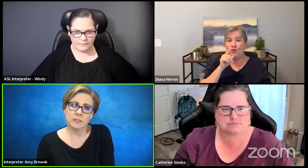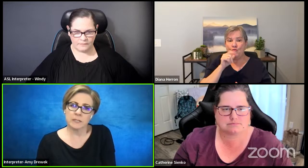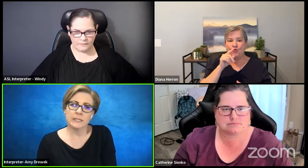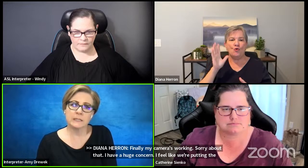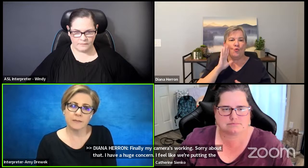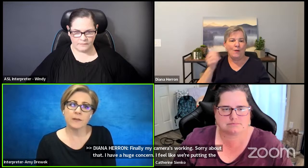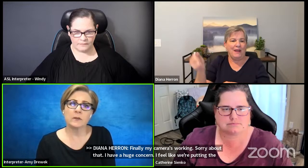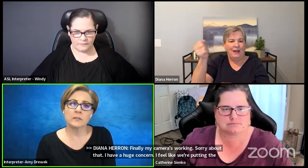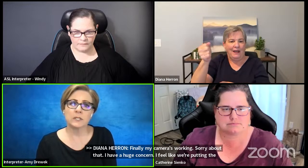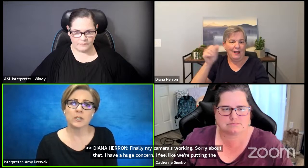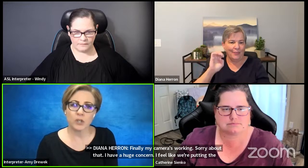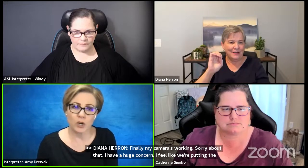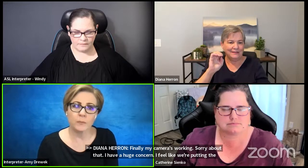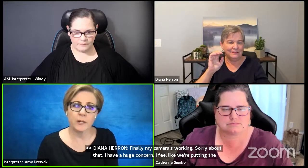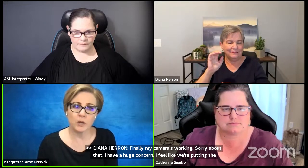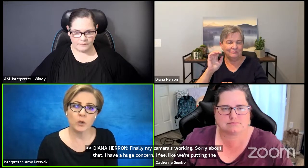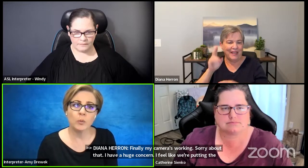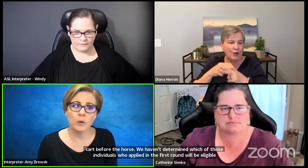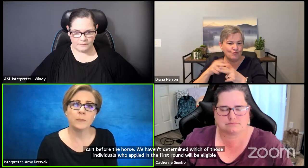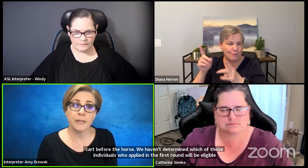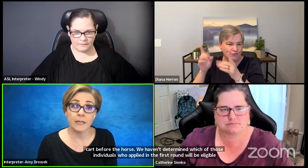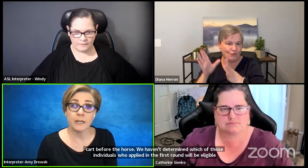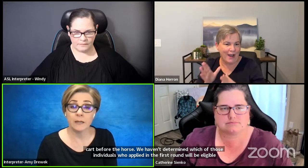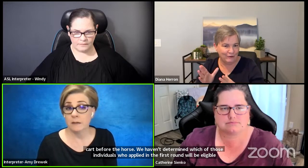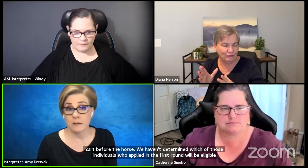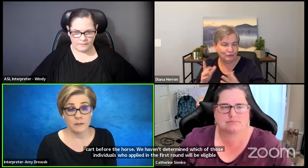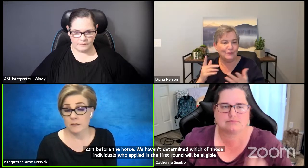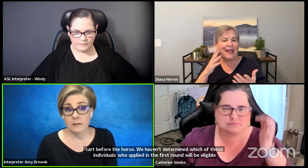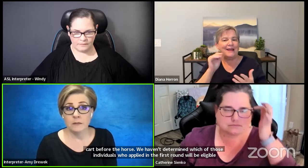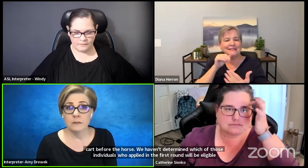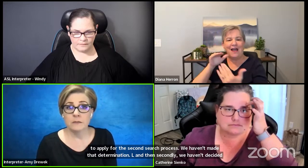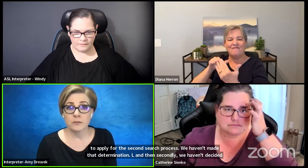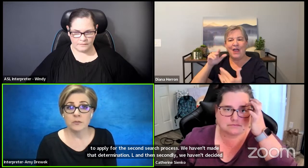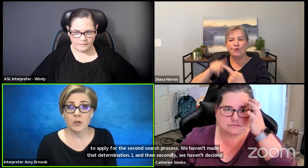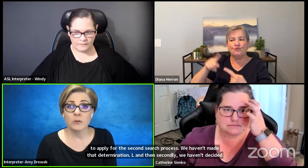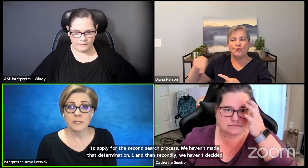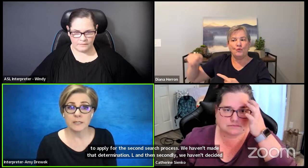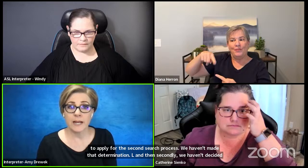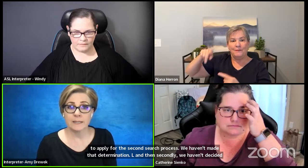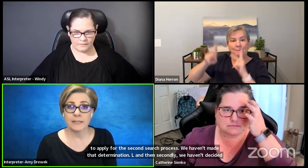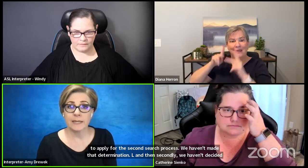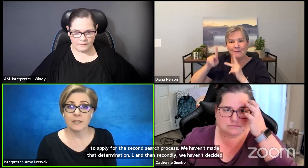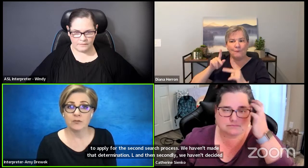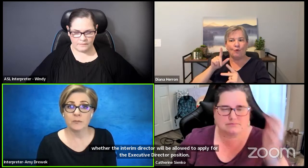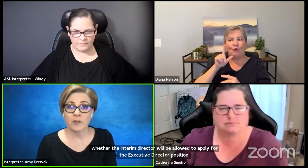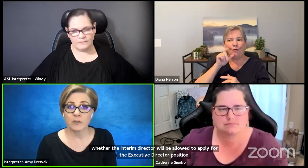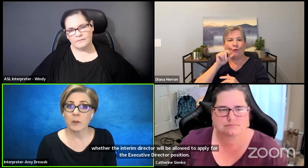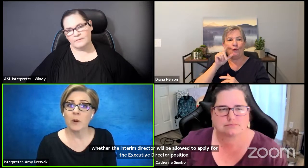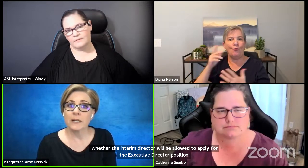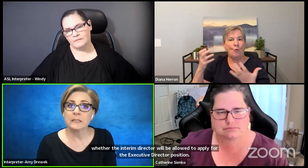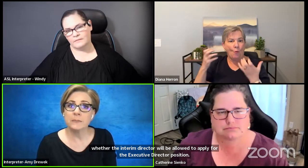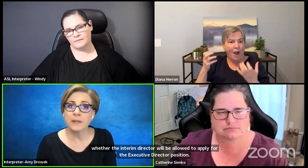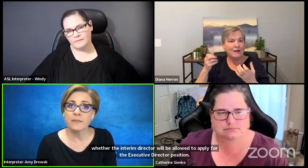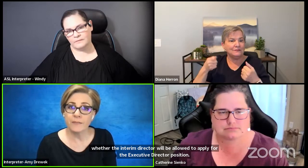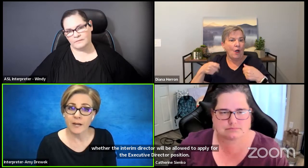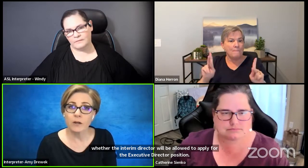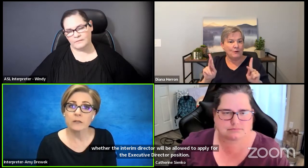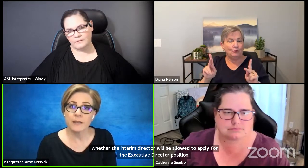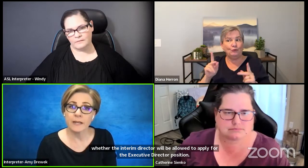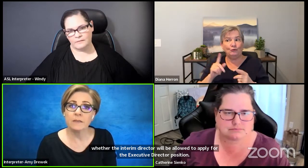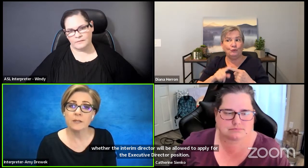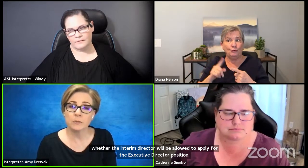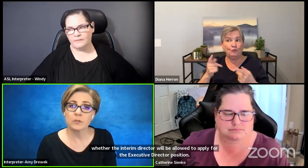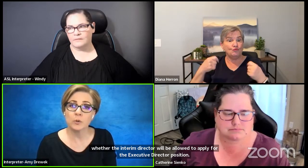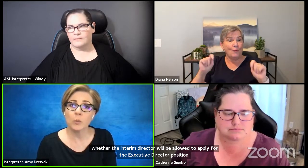those answers, it's difficult to determine who will be chosen as the interim director. We want to